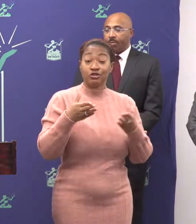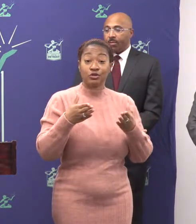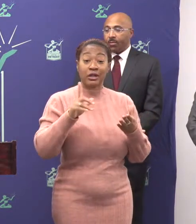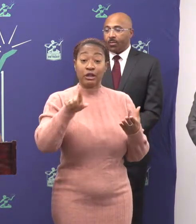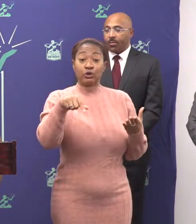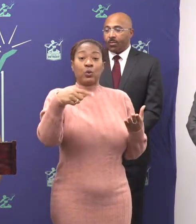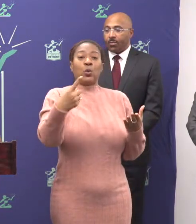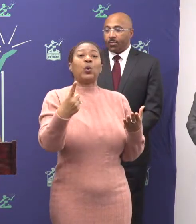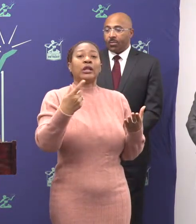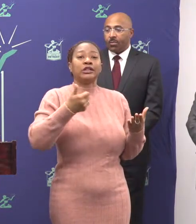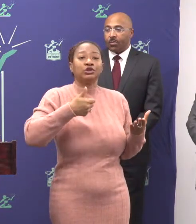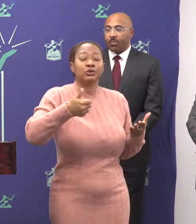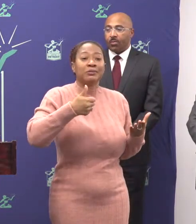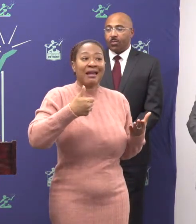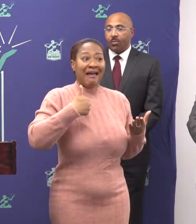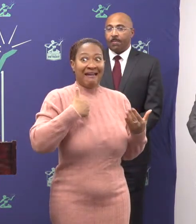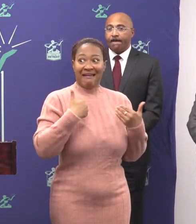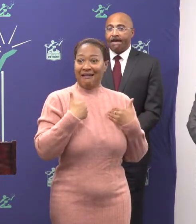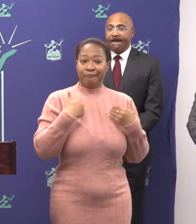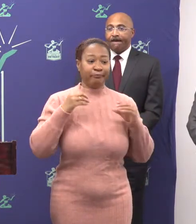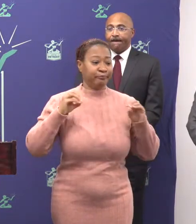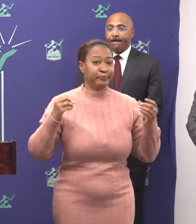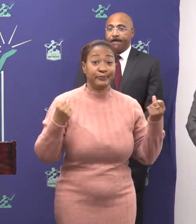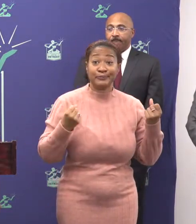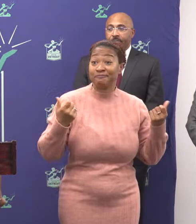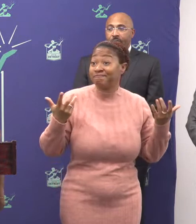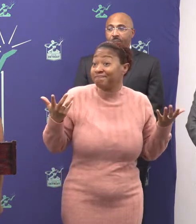that is the only transportation that I have.